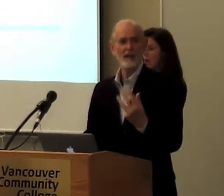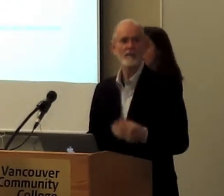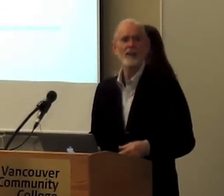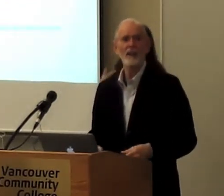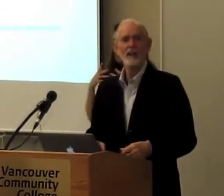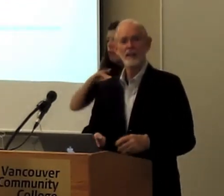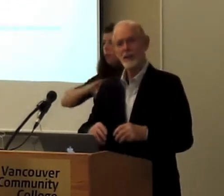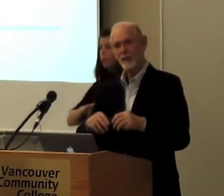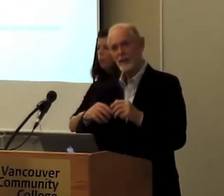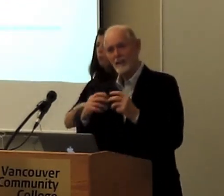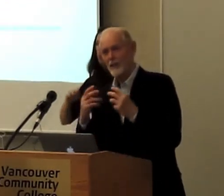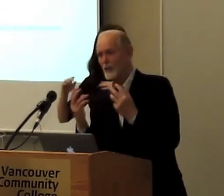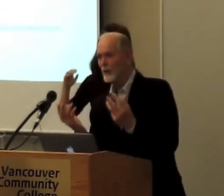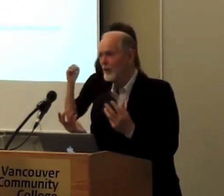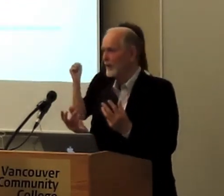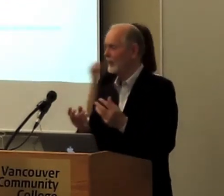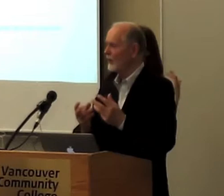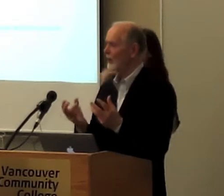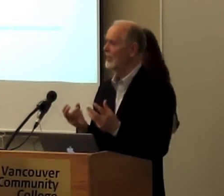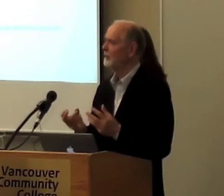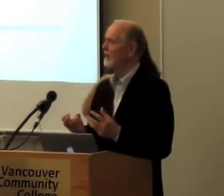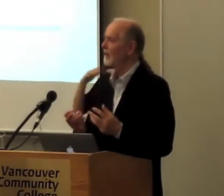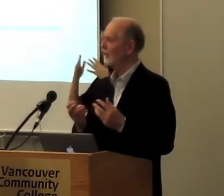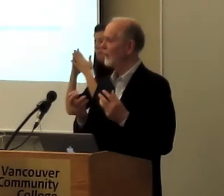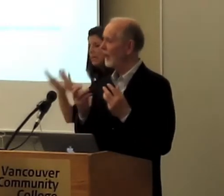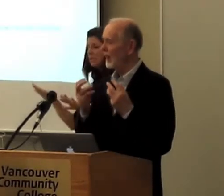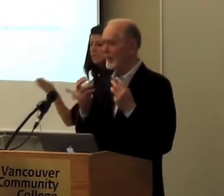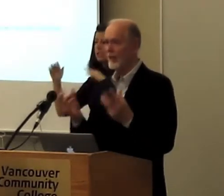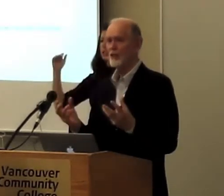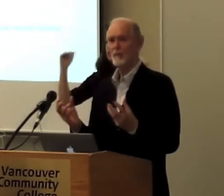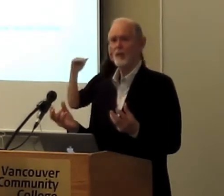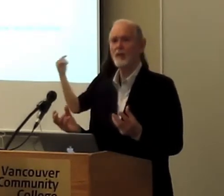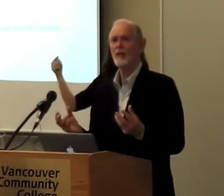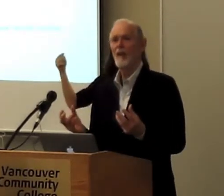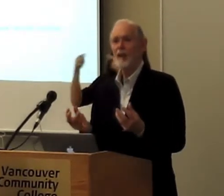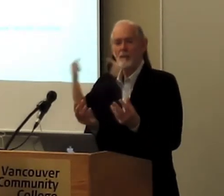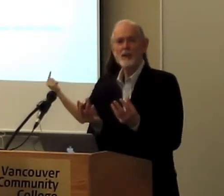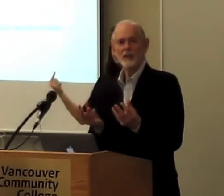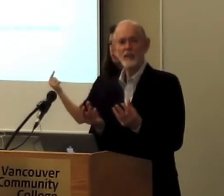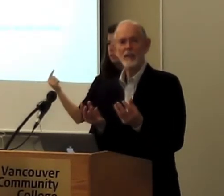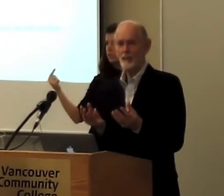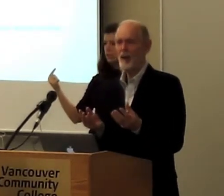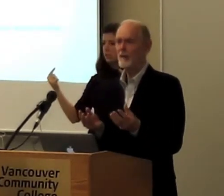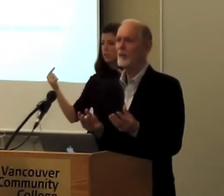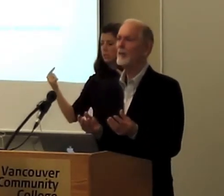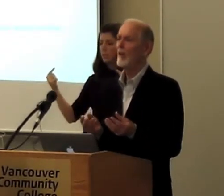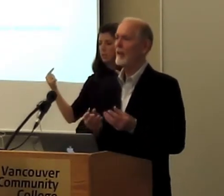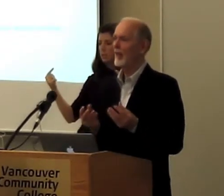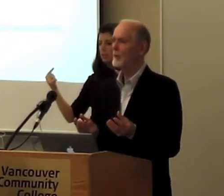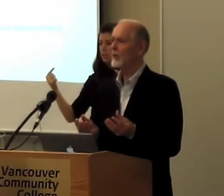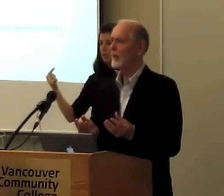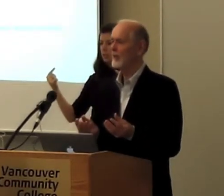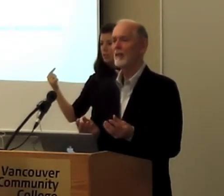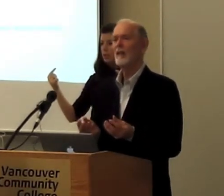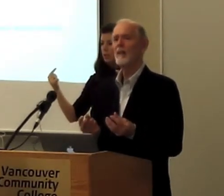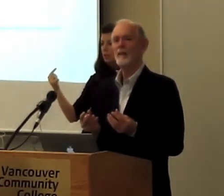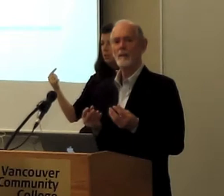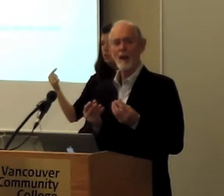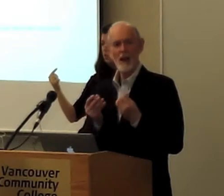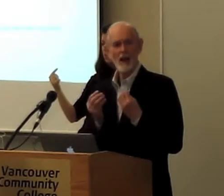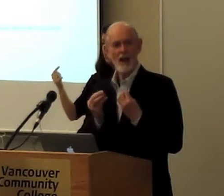good and bad. So that the stories that grasp attention most are built on these powerful,